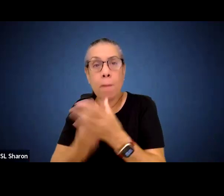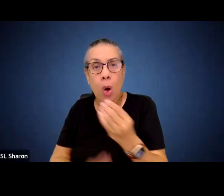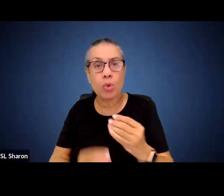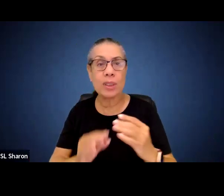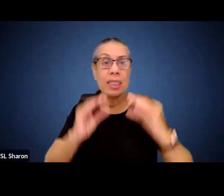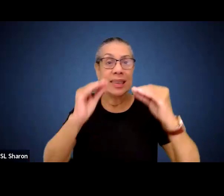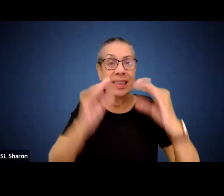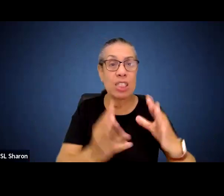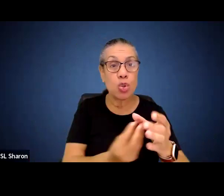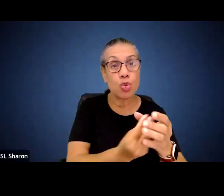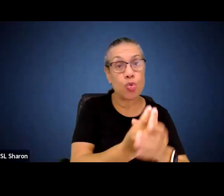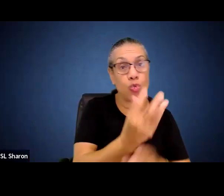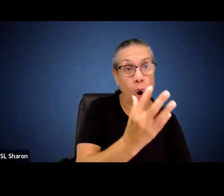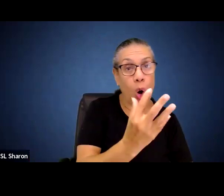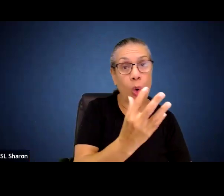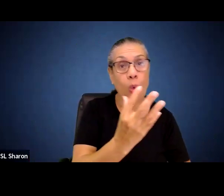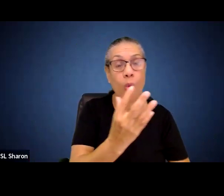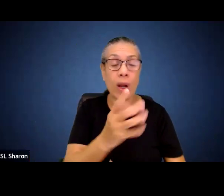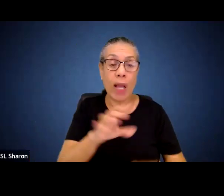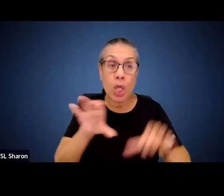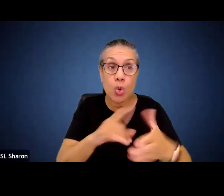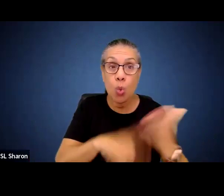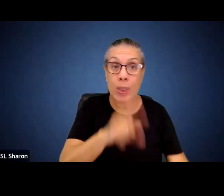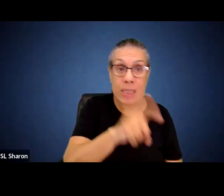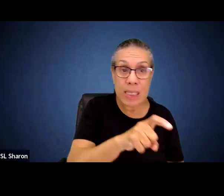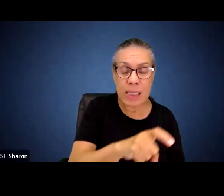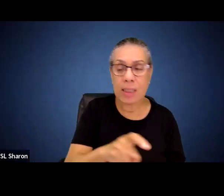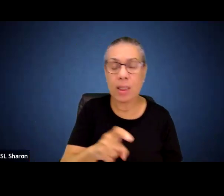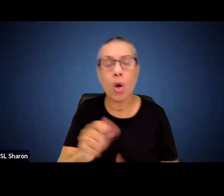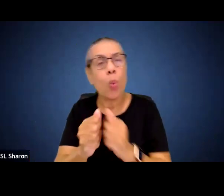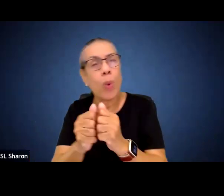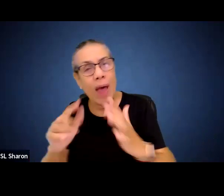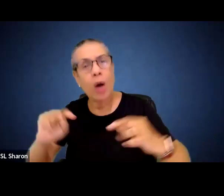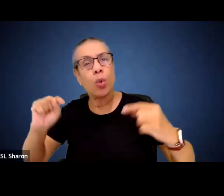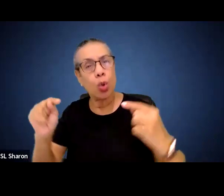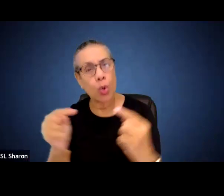So that, you know, adults can do what they need to do without harming kids.